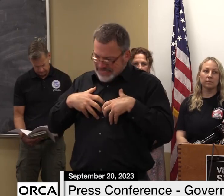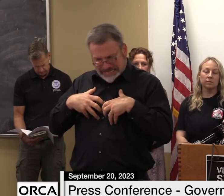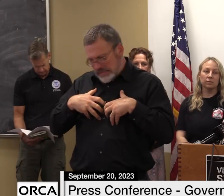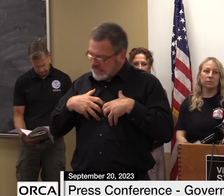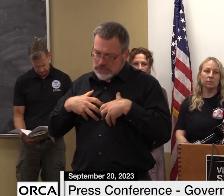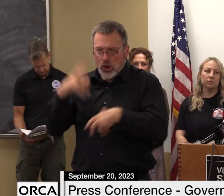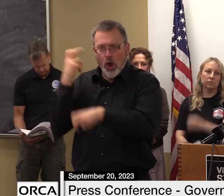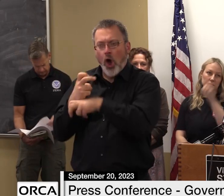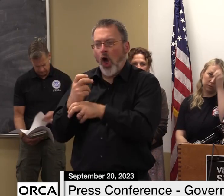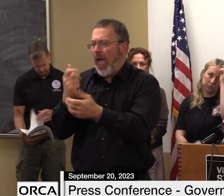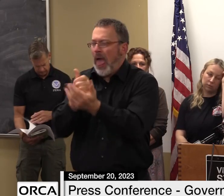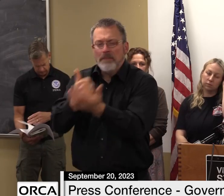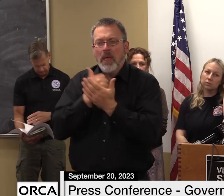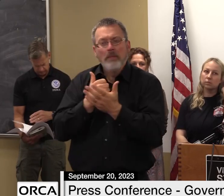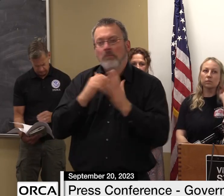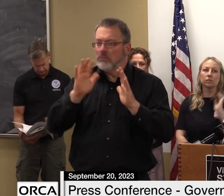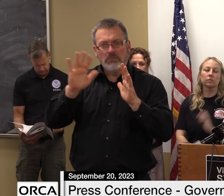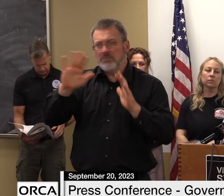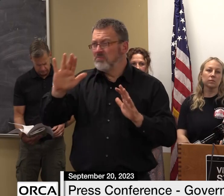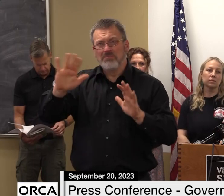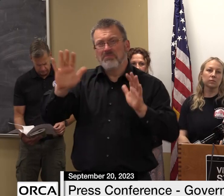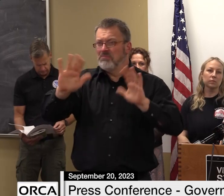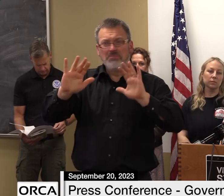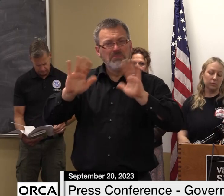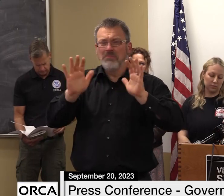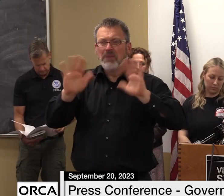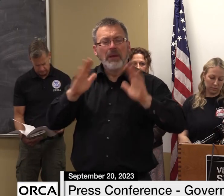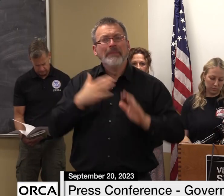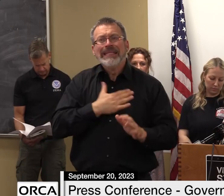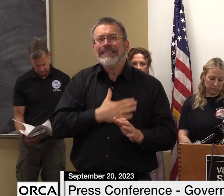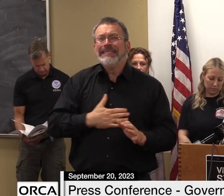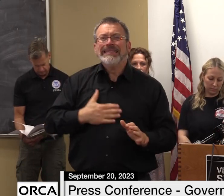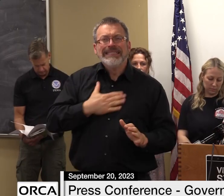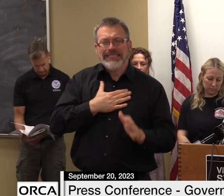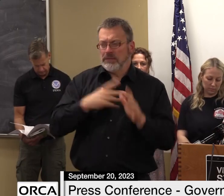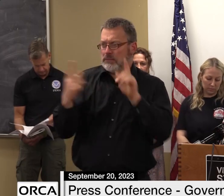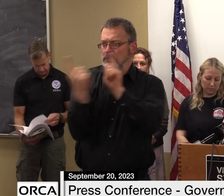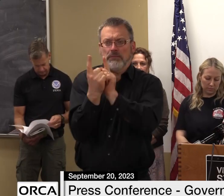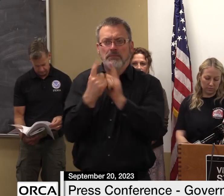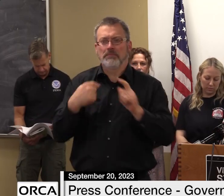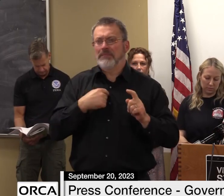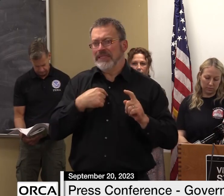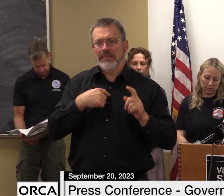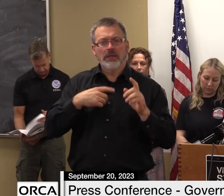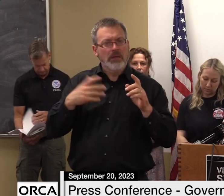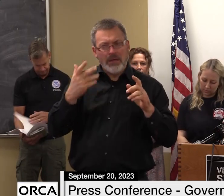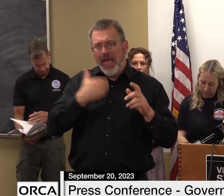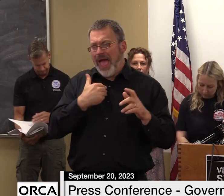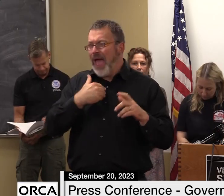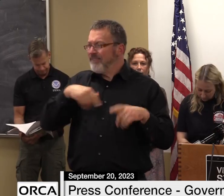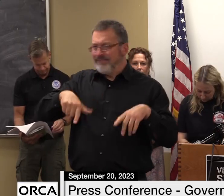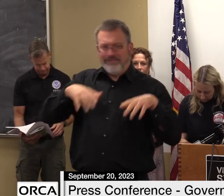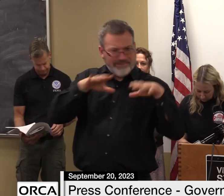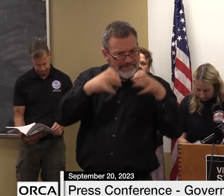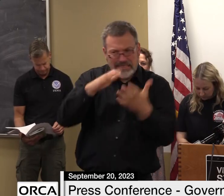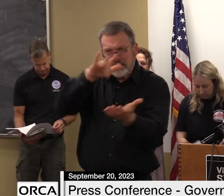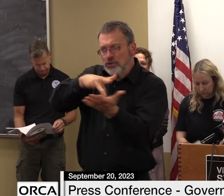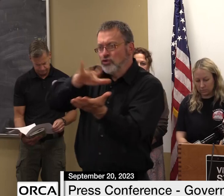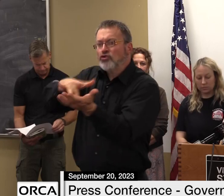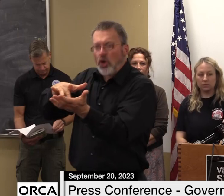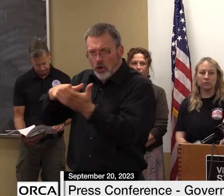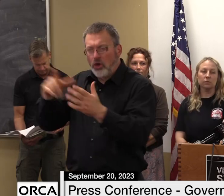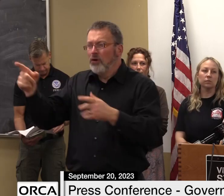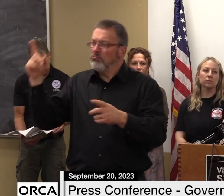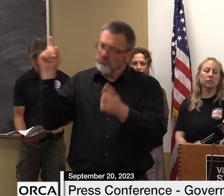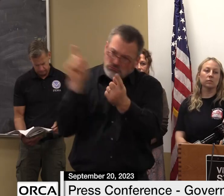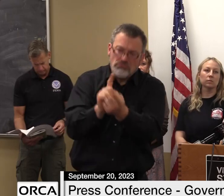haven't applied for individual assistance, we still have disaster recovery centers open. You can still call in and register. Through